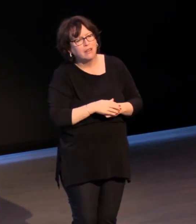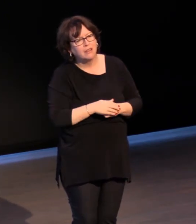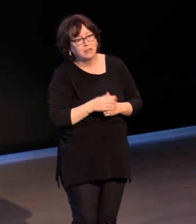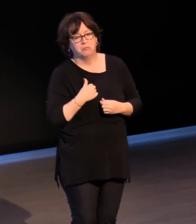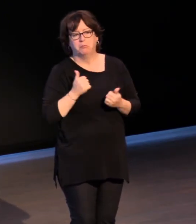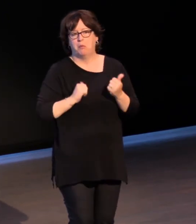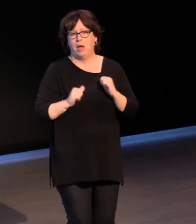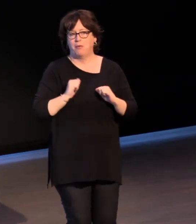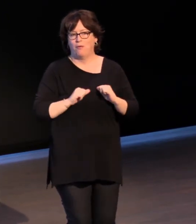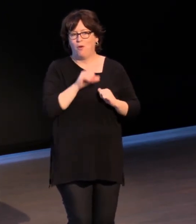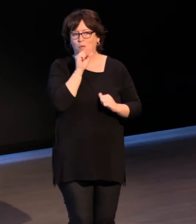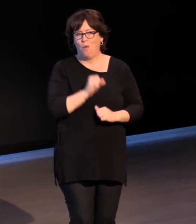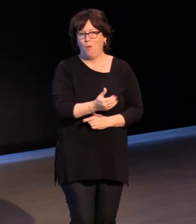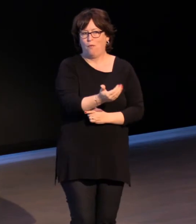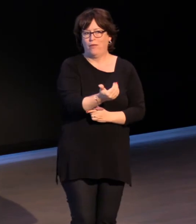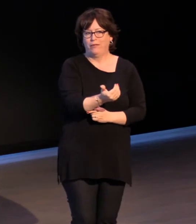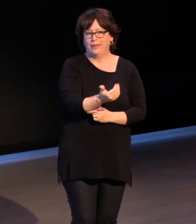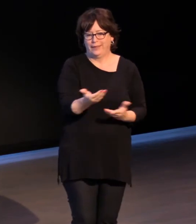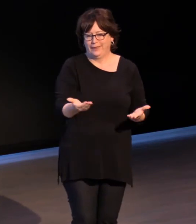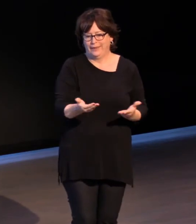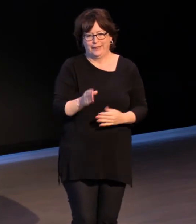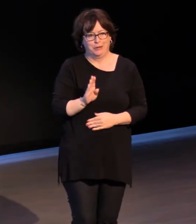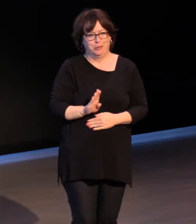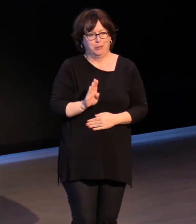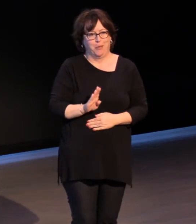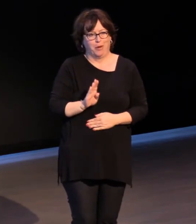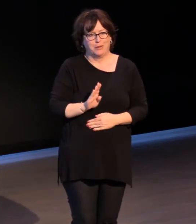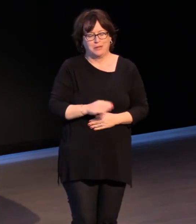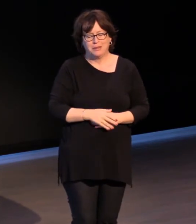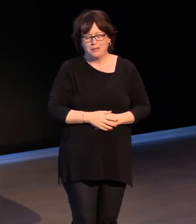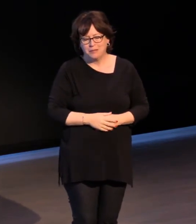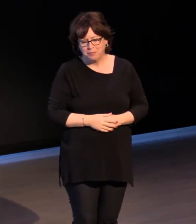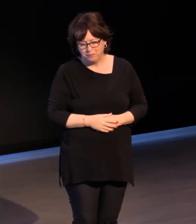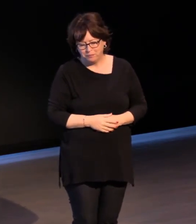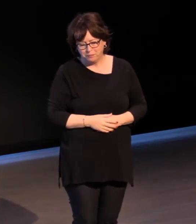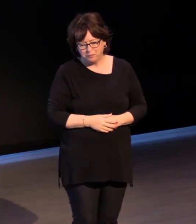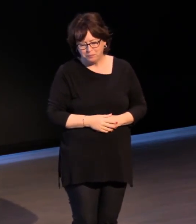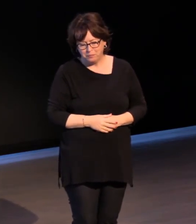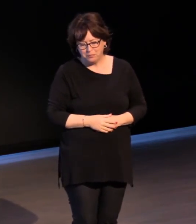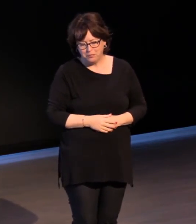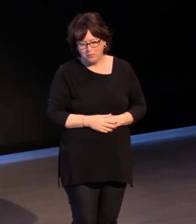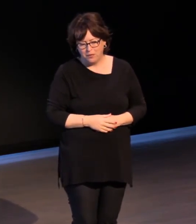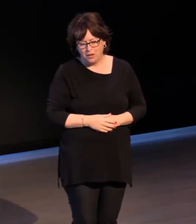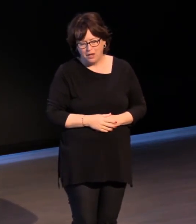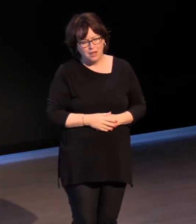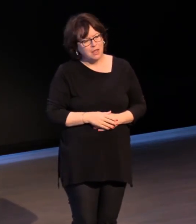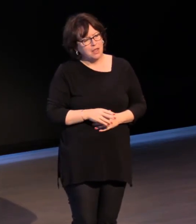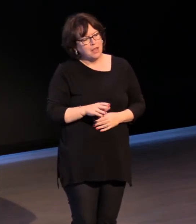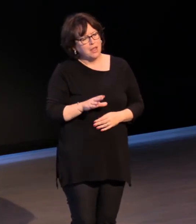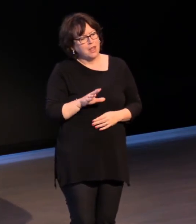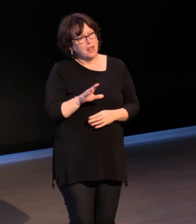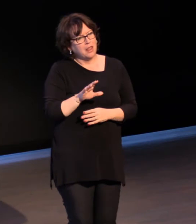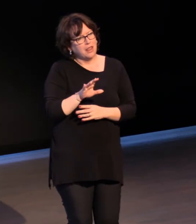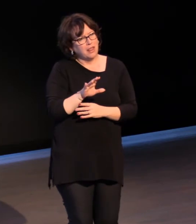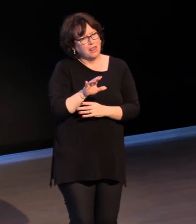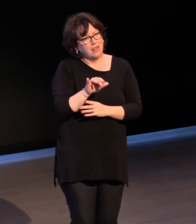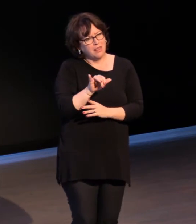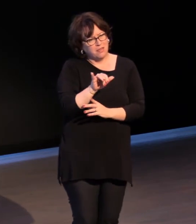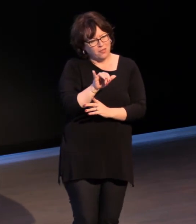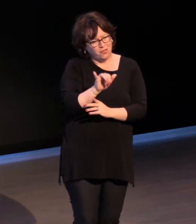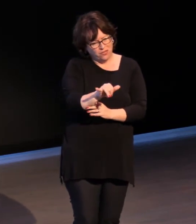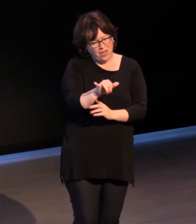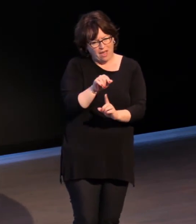I was in Boston as an artist in residence. It was outside